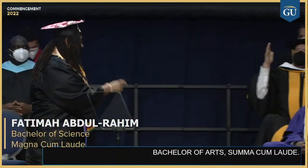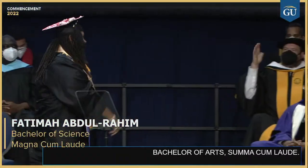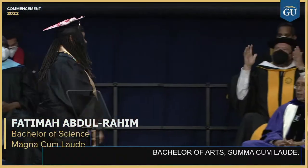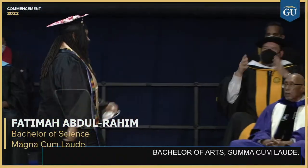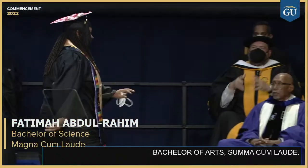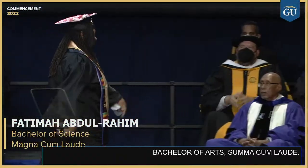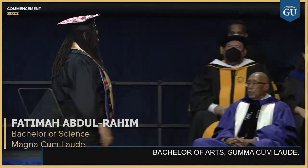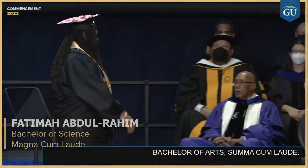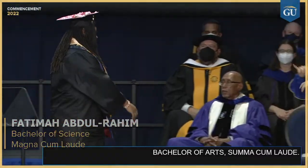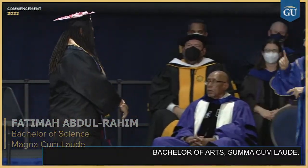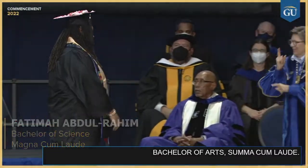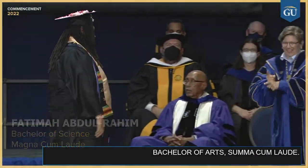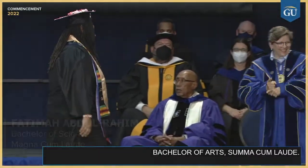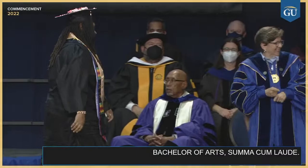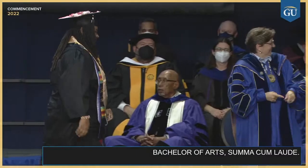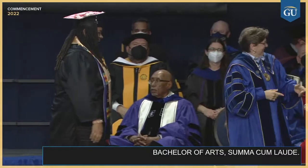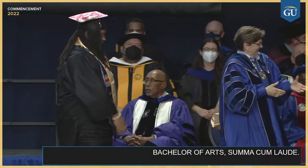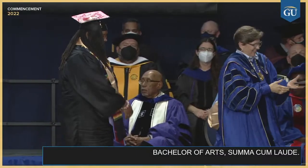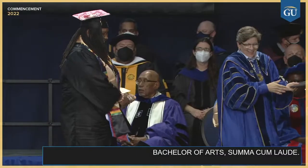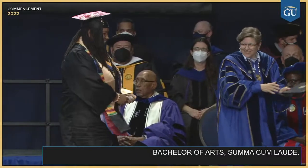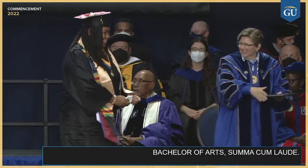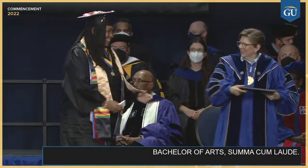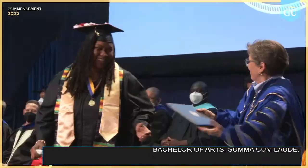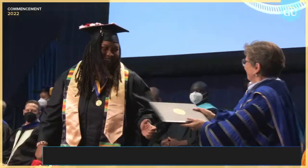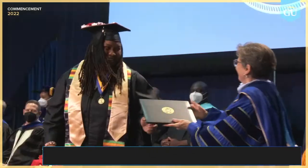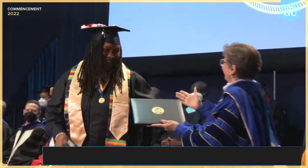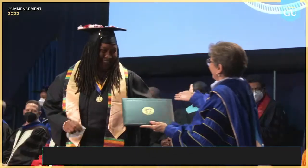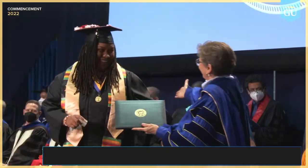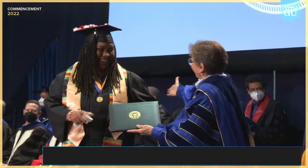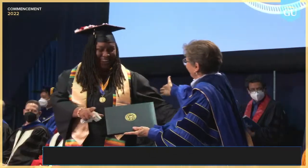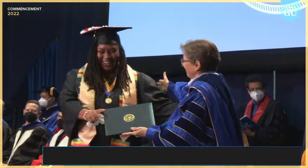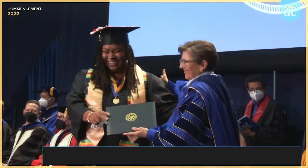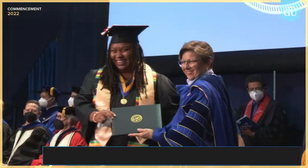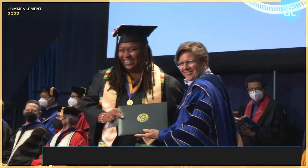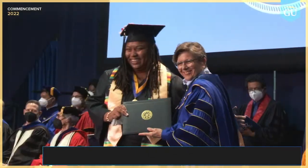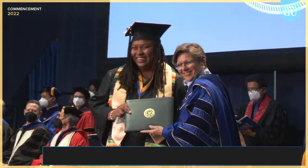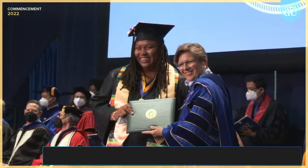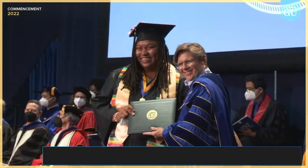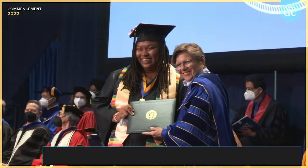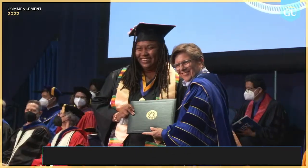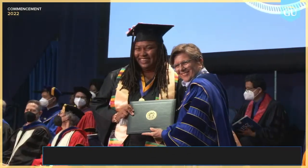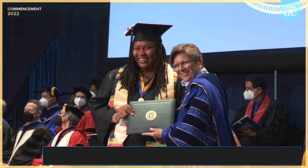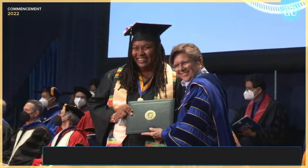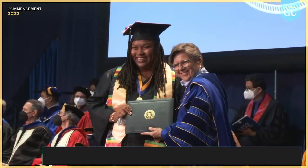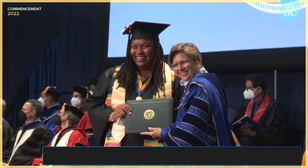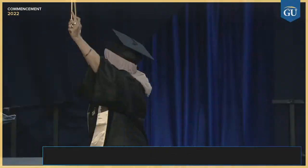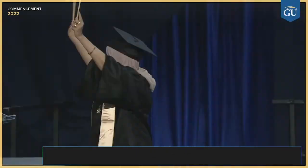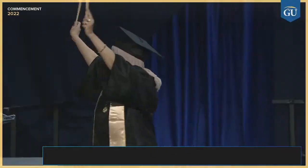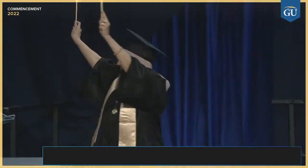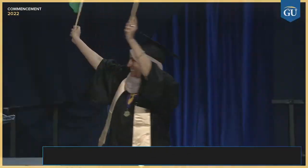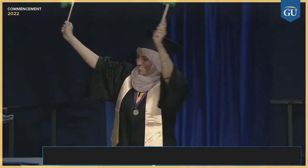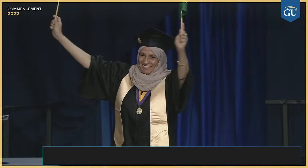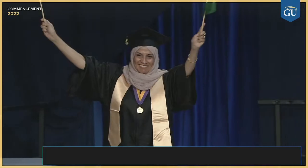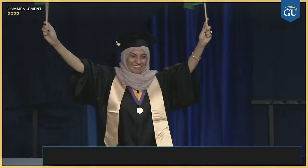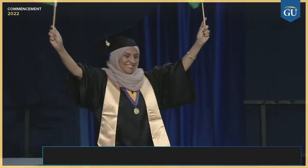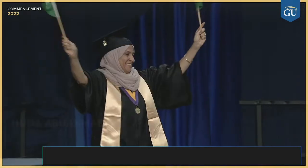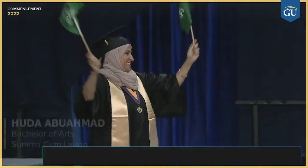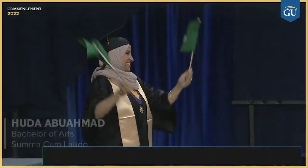Hu Huda Abumad, Bachelor of